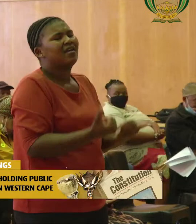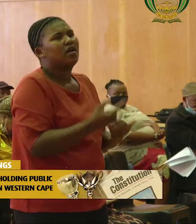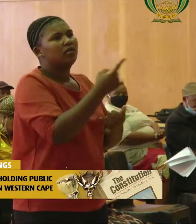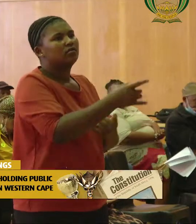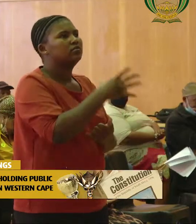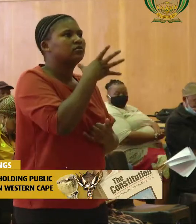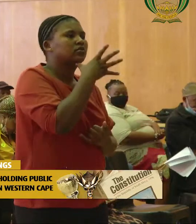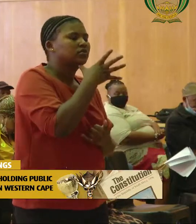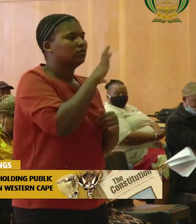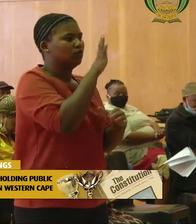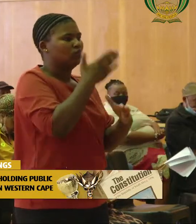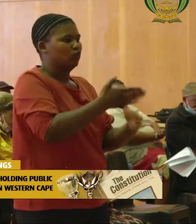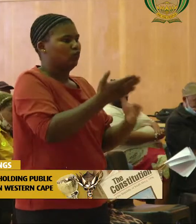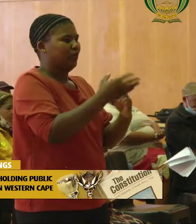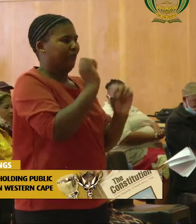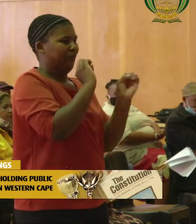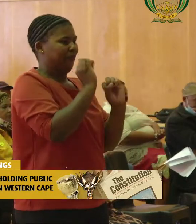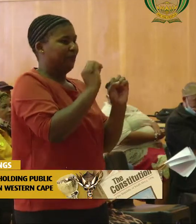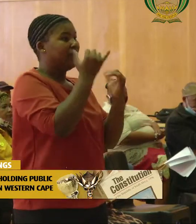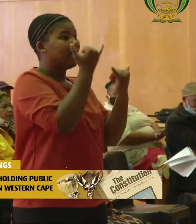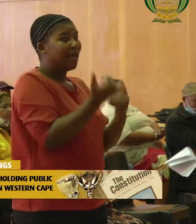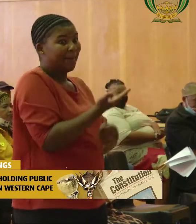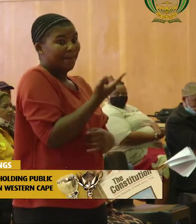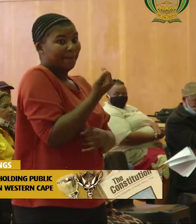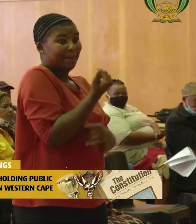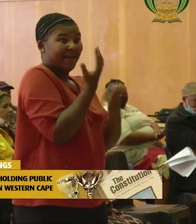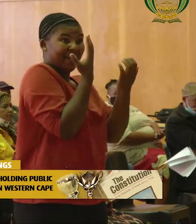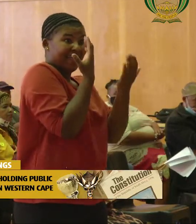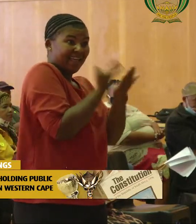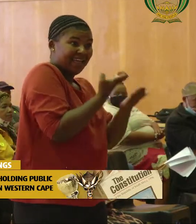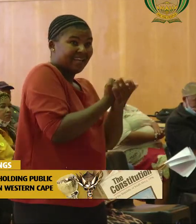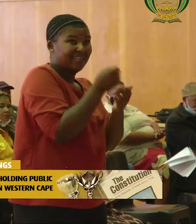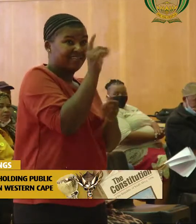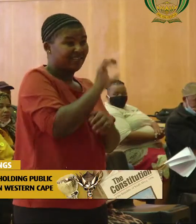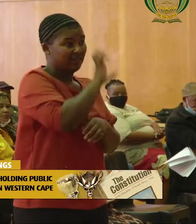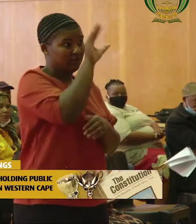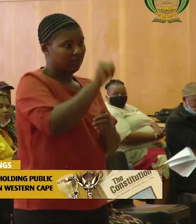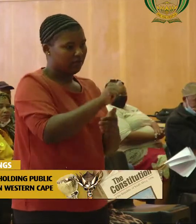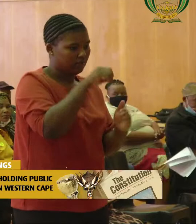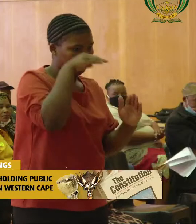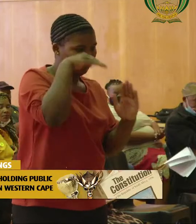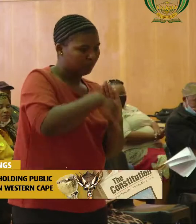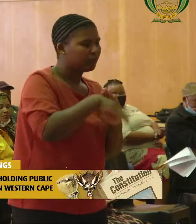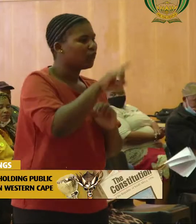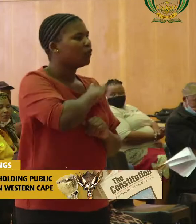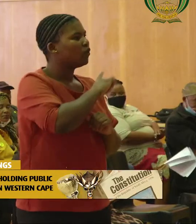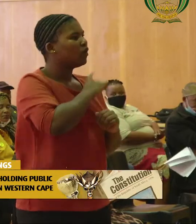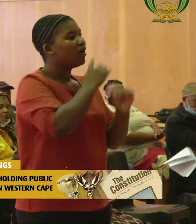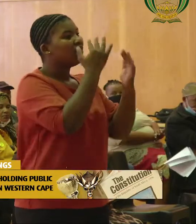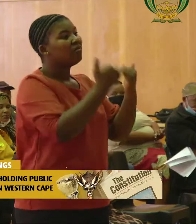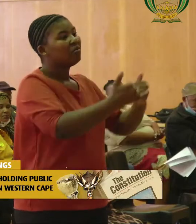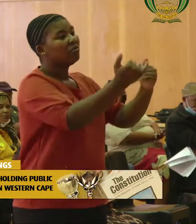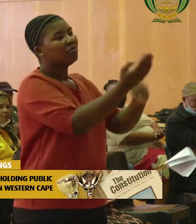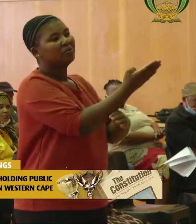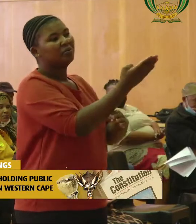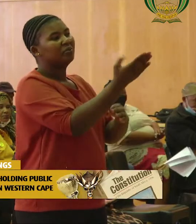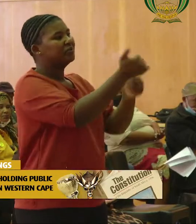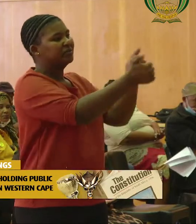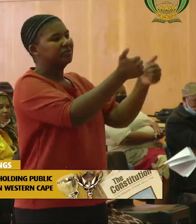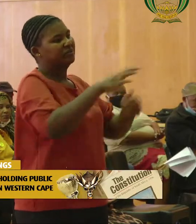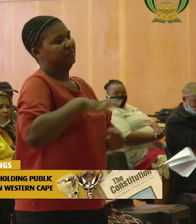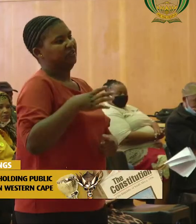leyo ke imali yoMzantsi Afrika ilahleke ngoba bahleli nje phaa eParlamente akho nto